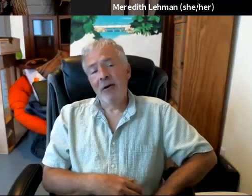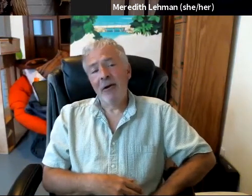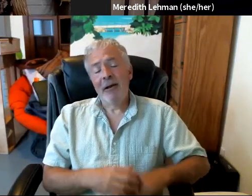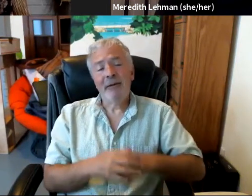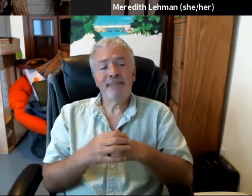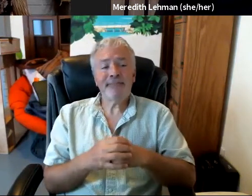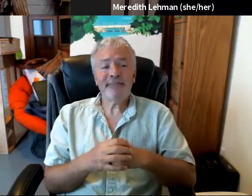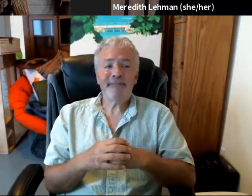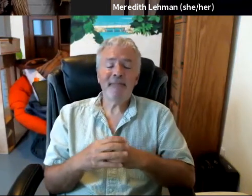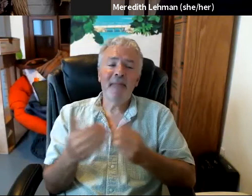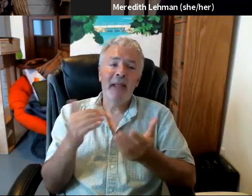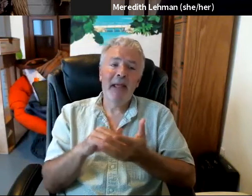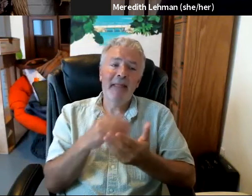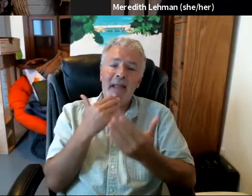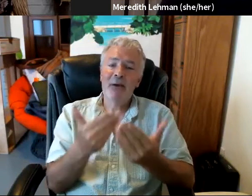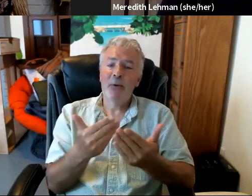museum.